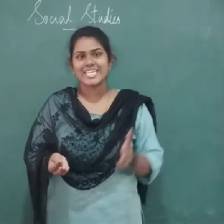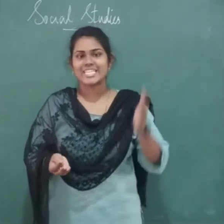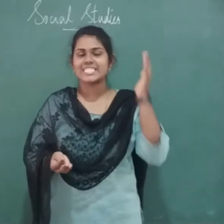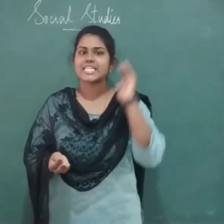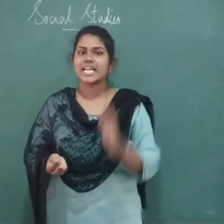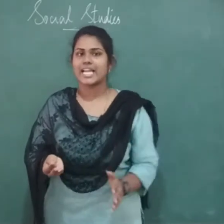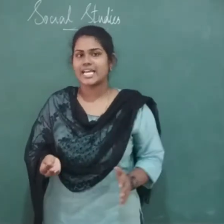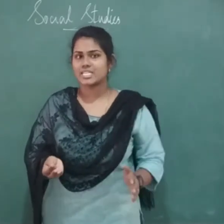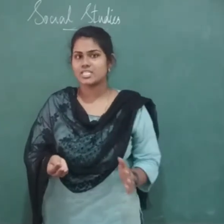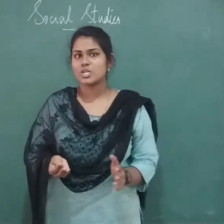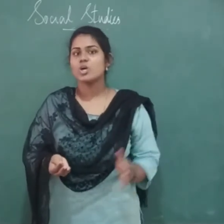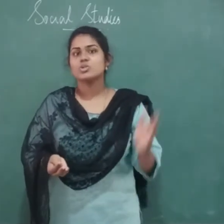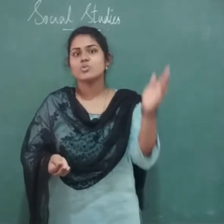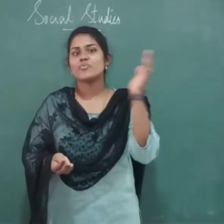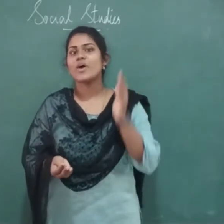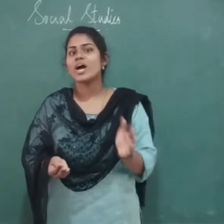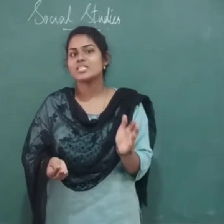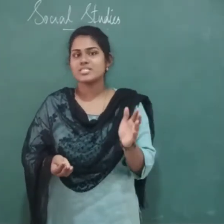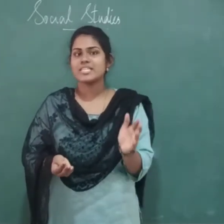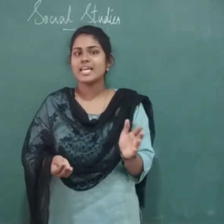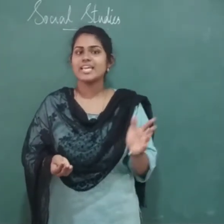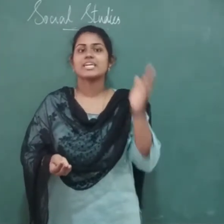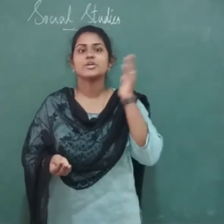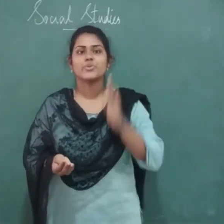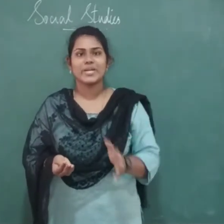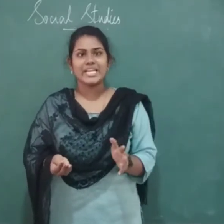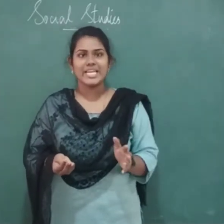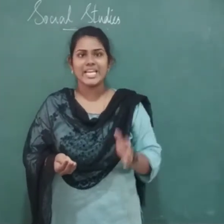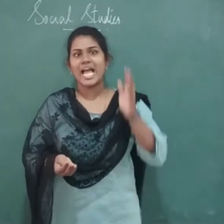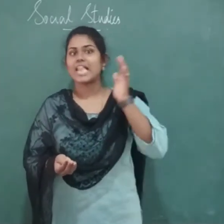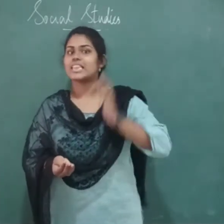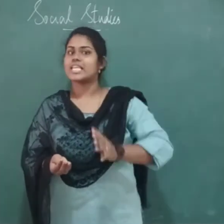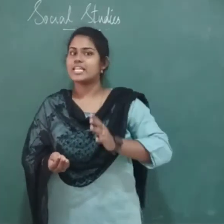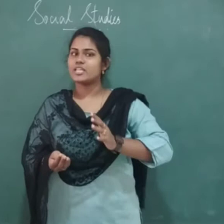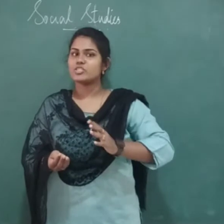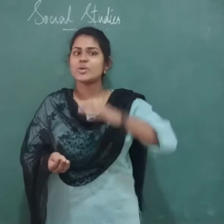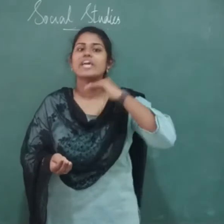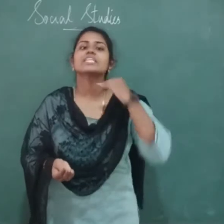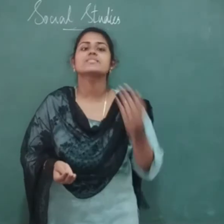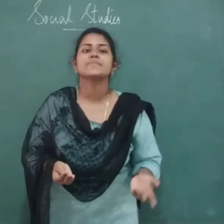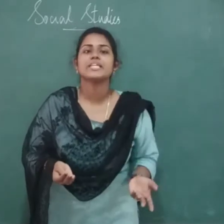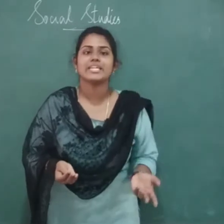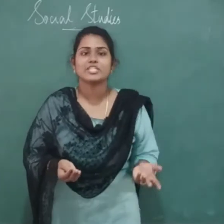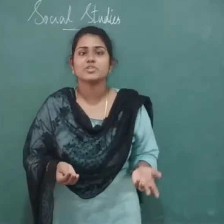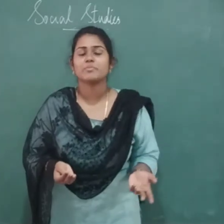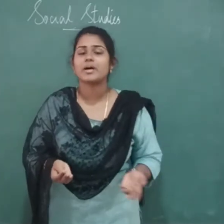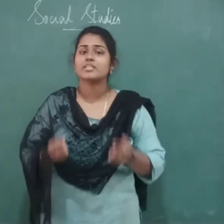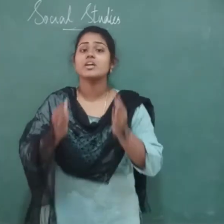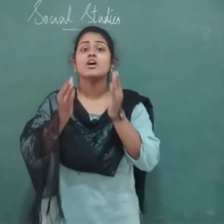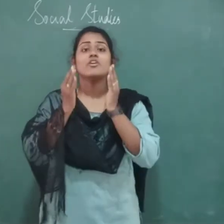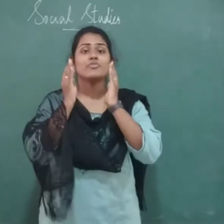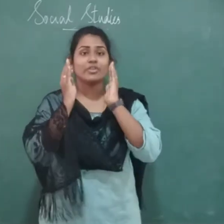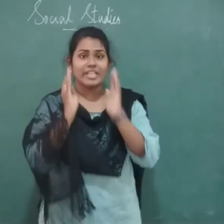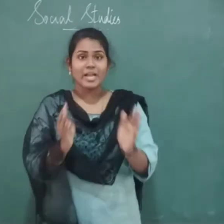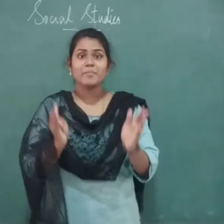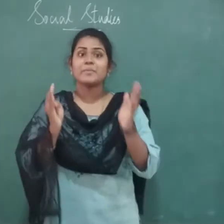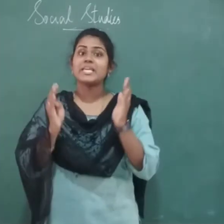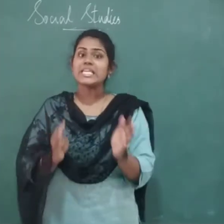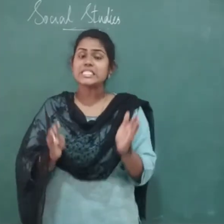today's class. So first is like reading and then into explanation part. For that, please